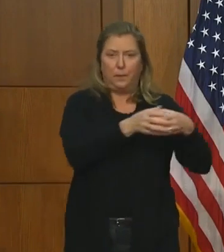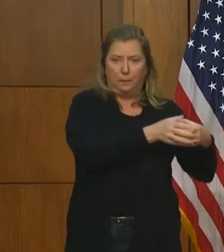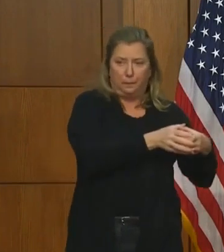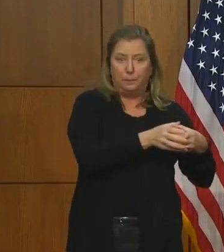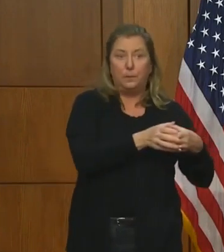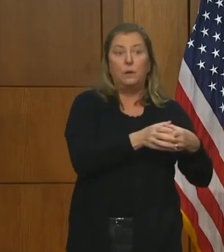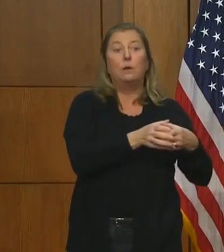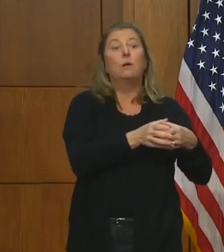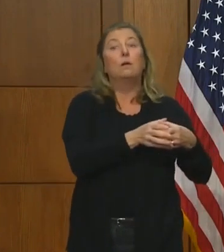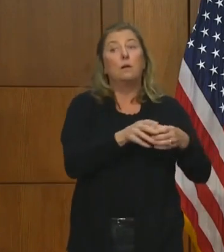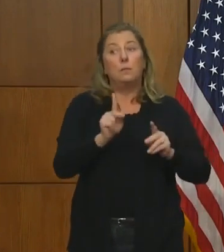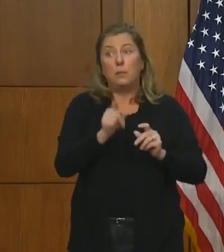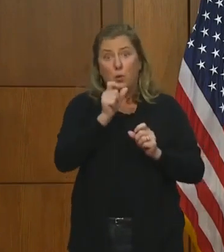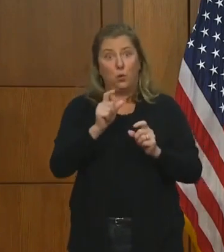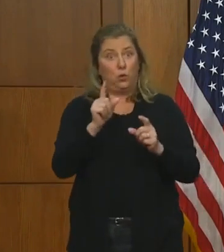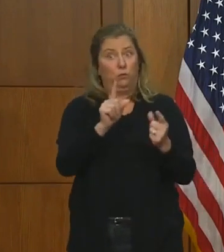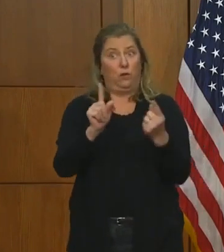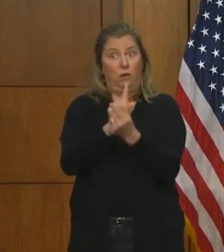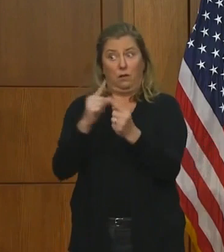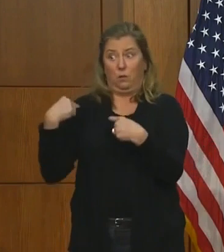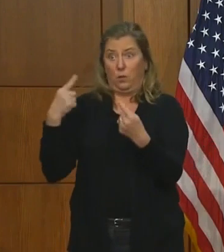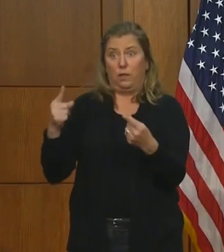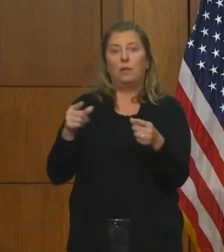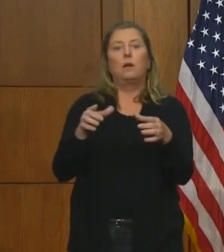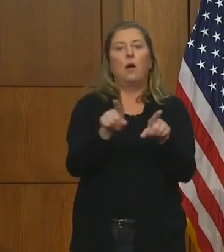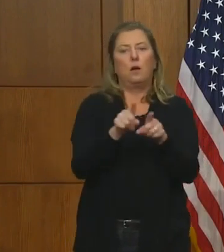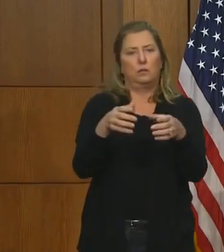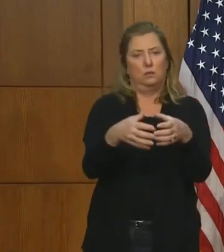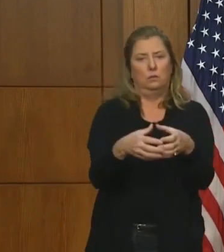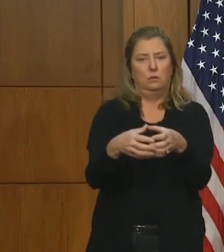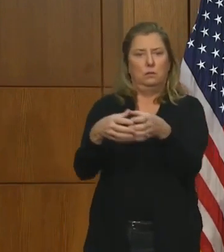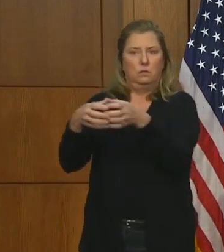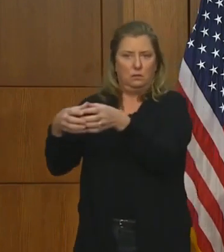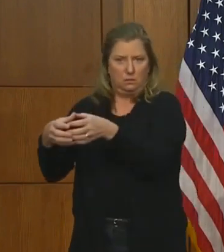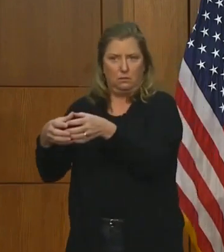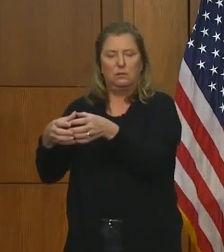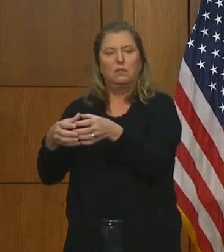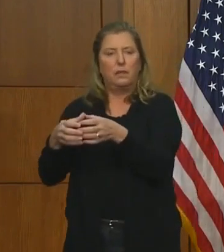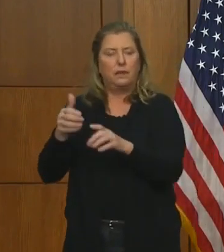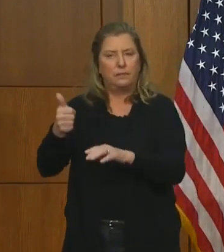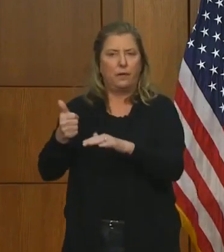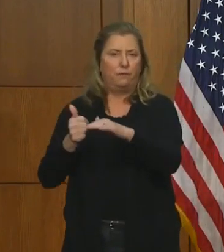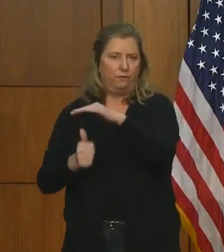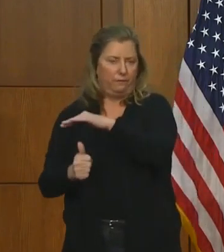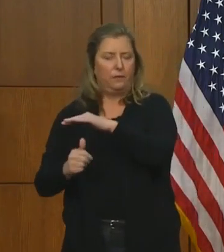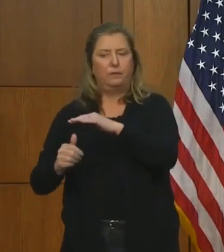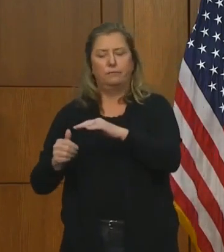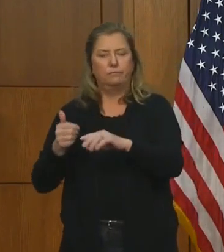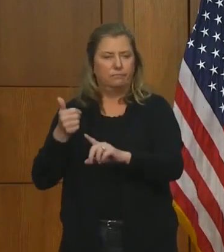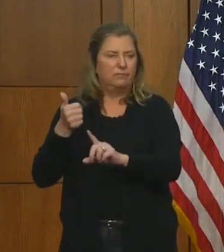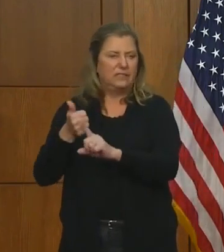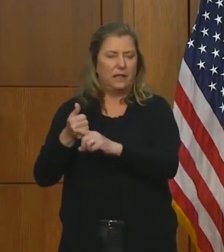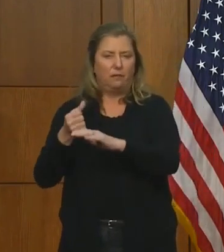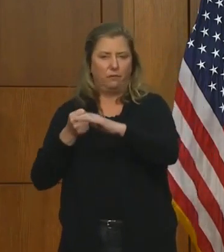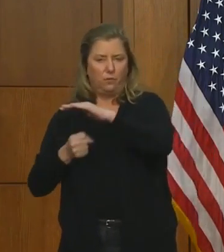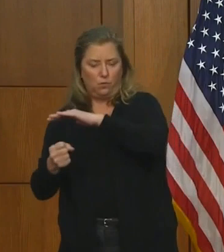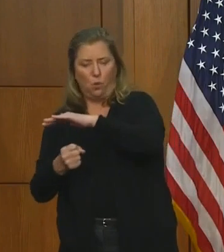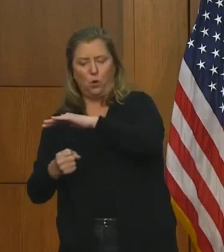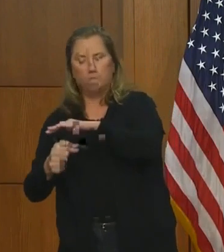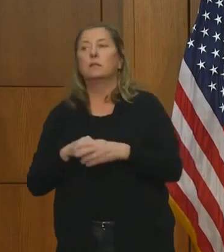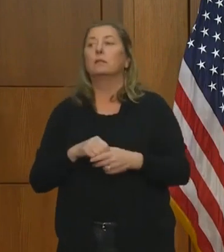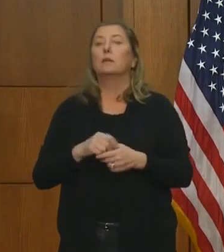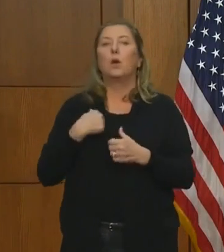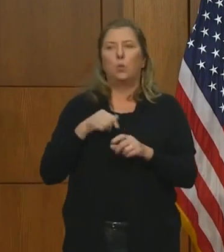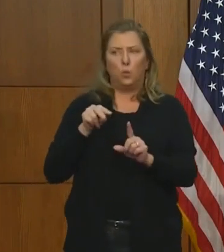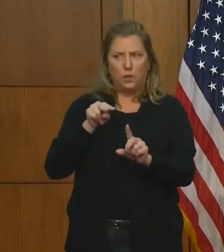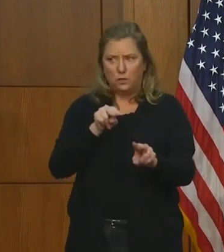direct contact with that individual we put in self-quarantine. And then we manage that, we